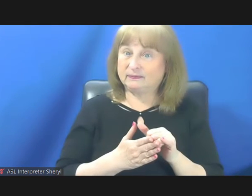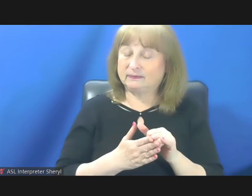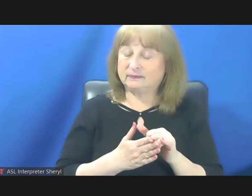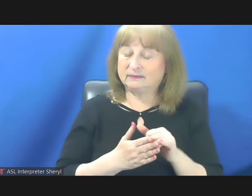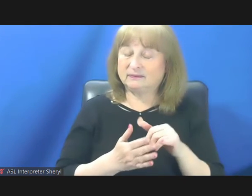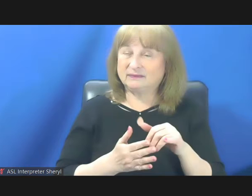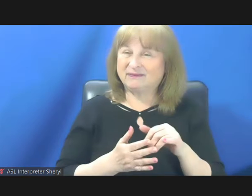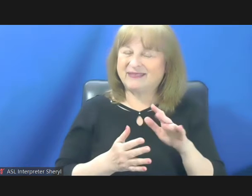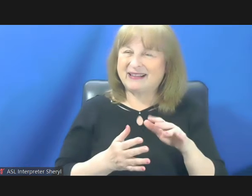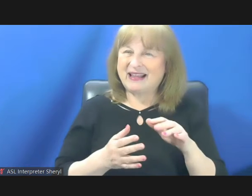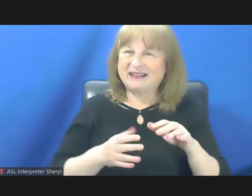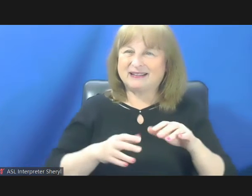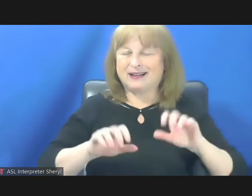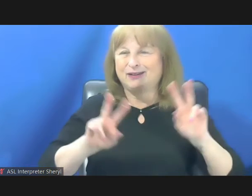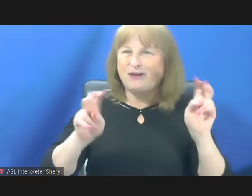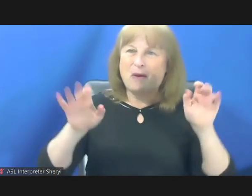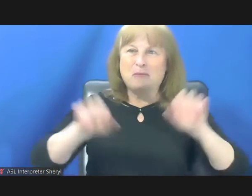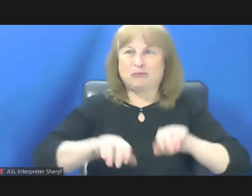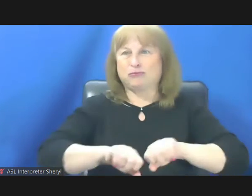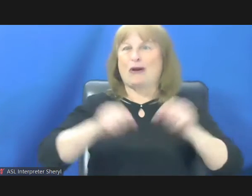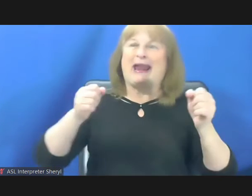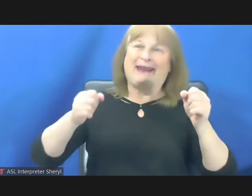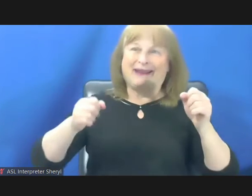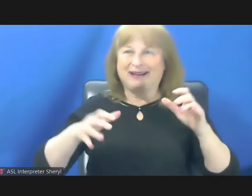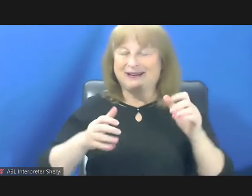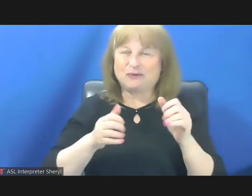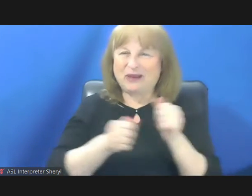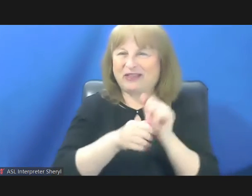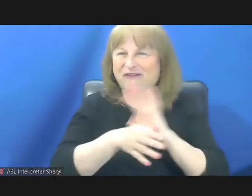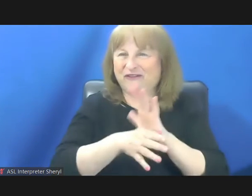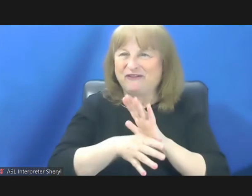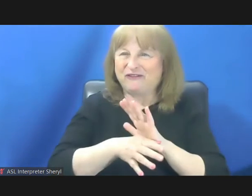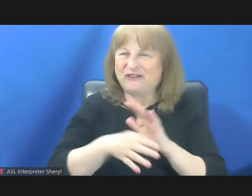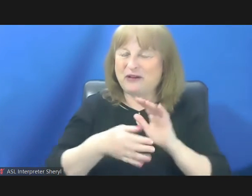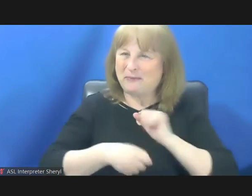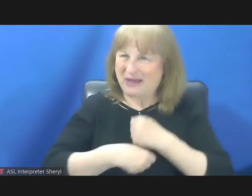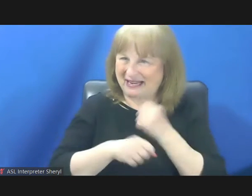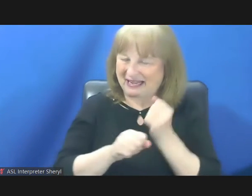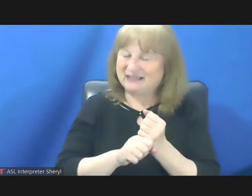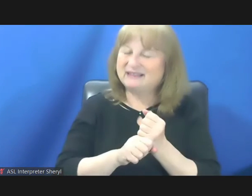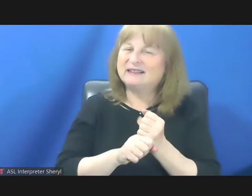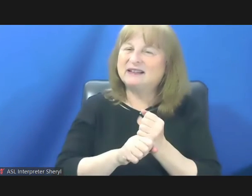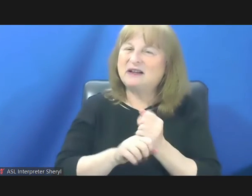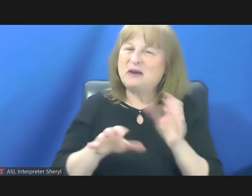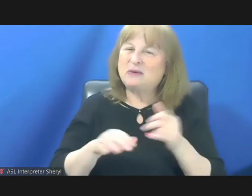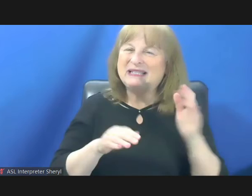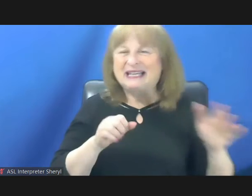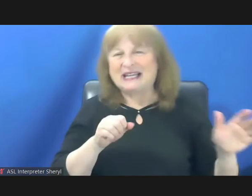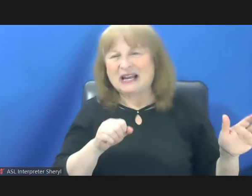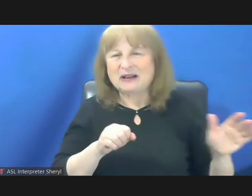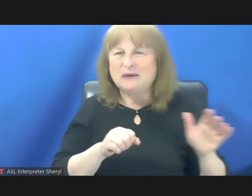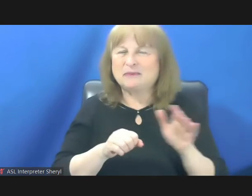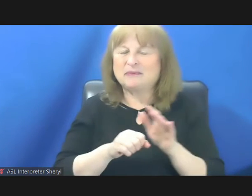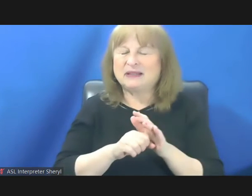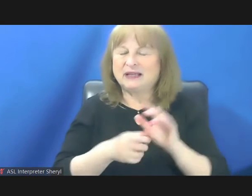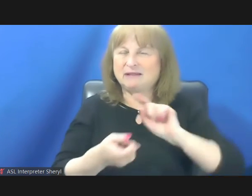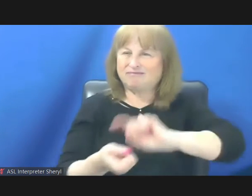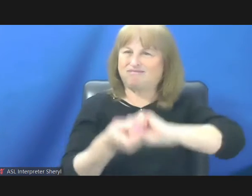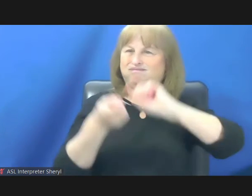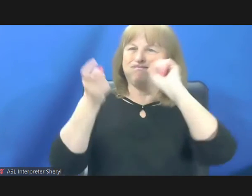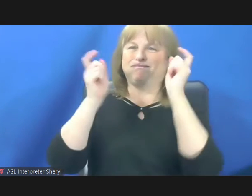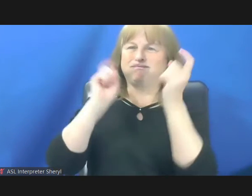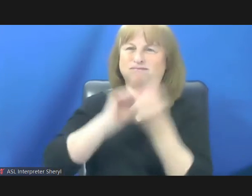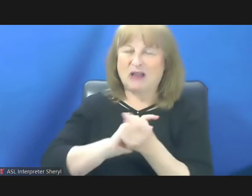kind of break in filmmaking, we did a complete about turn and went